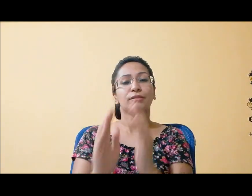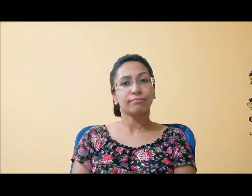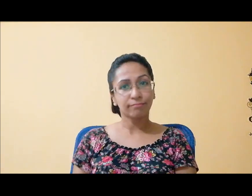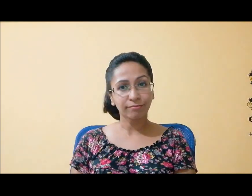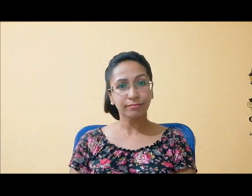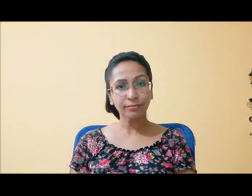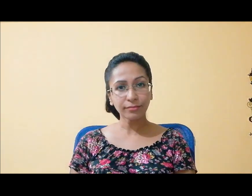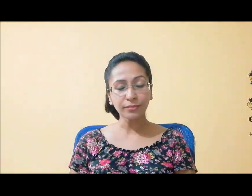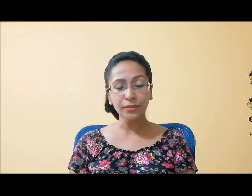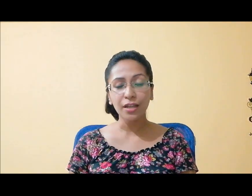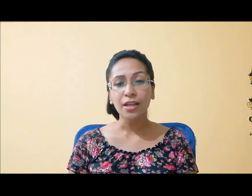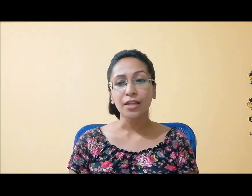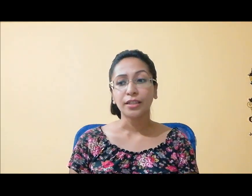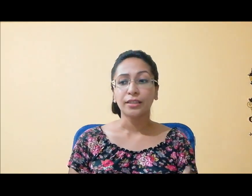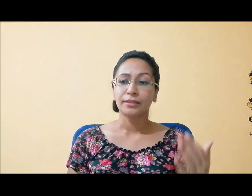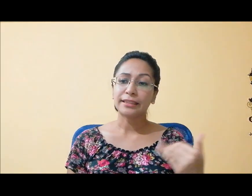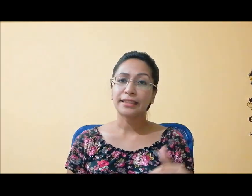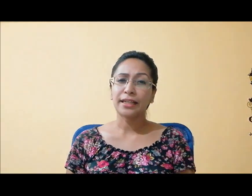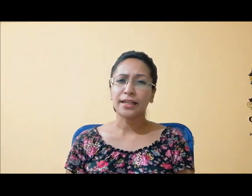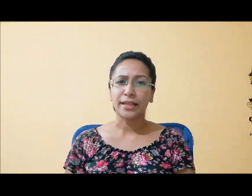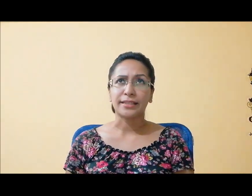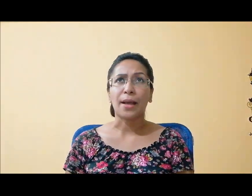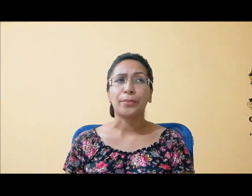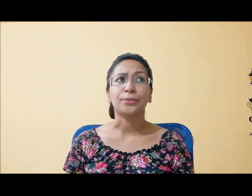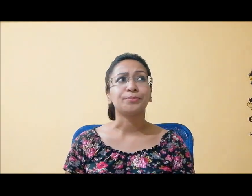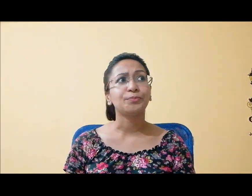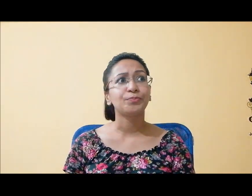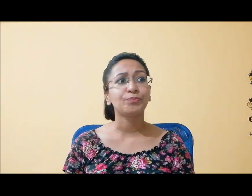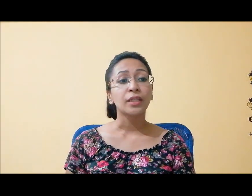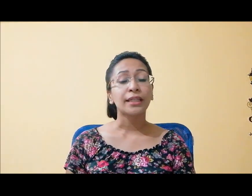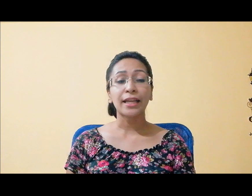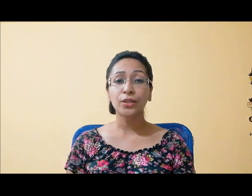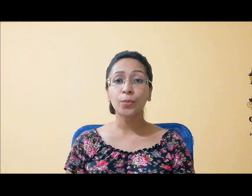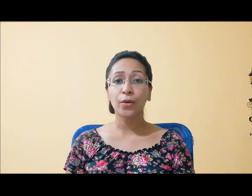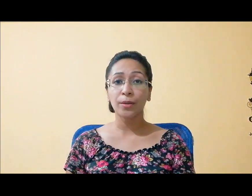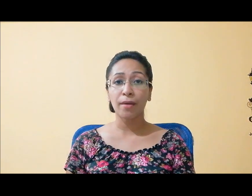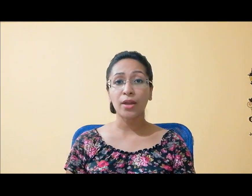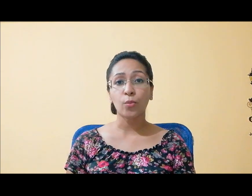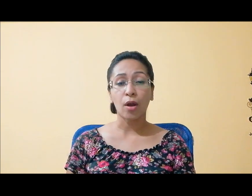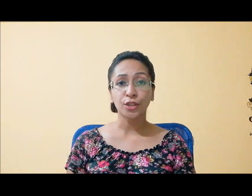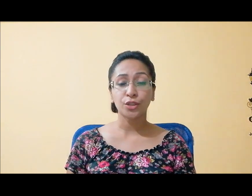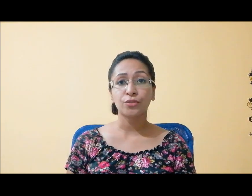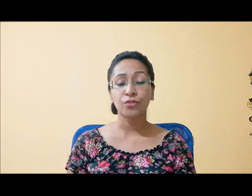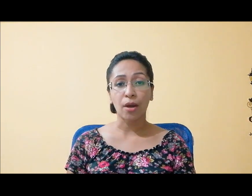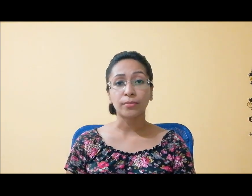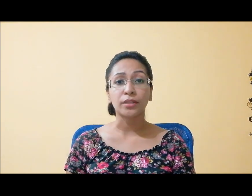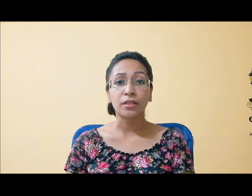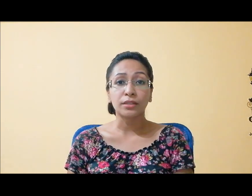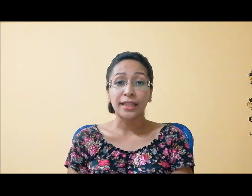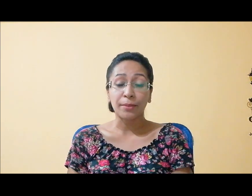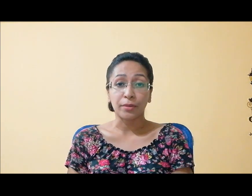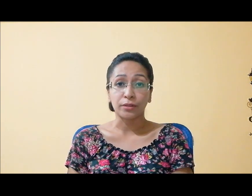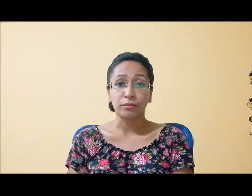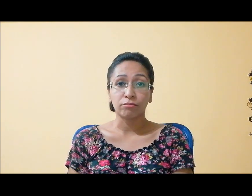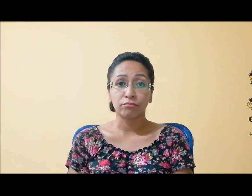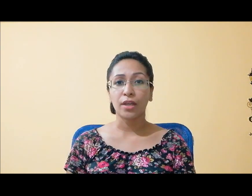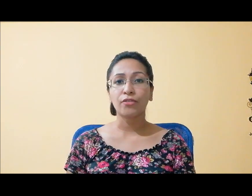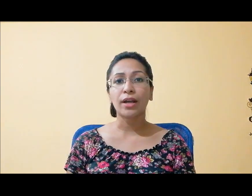short. Let's take another example. Can you bring my watch from the table? If